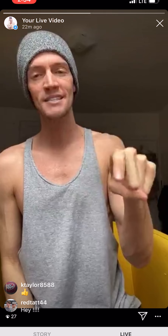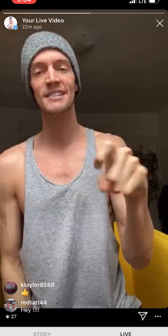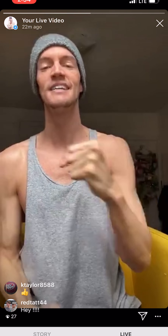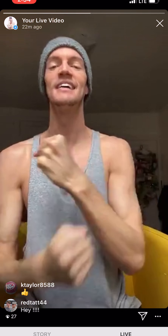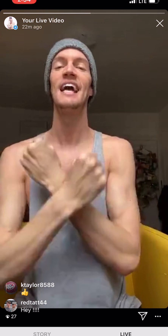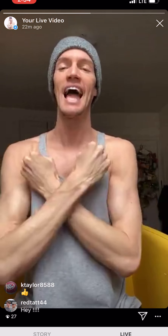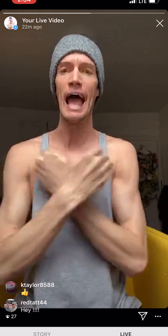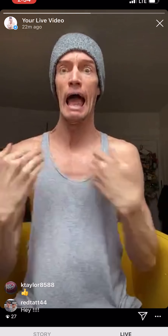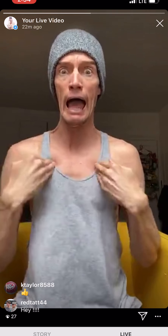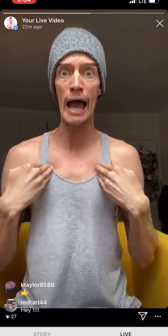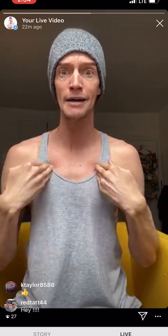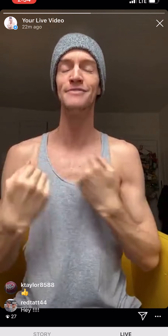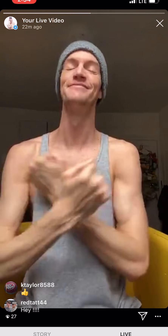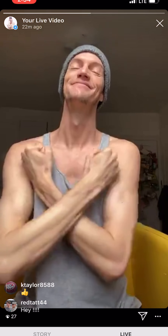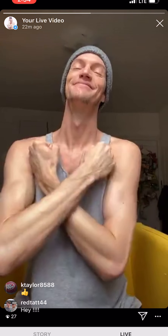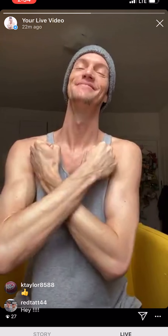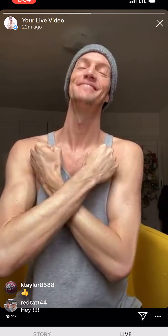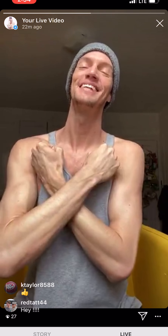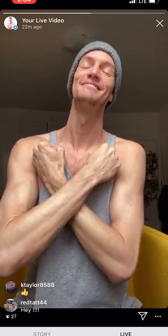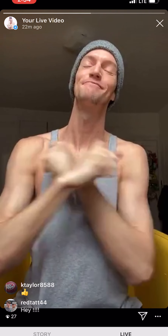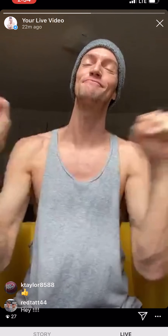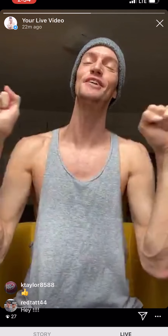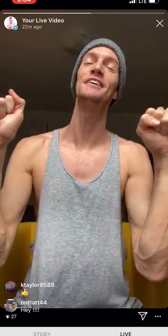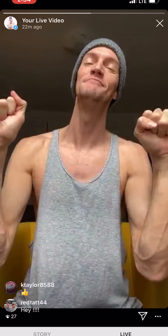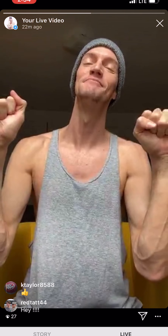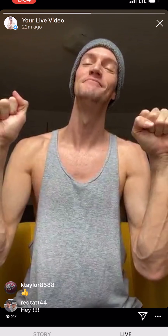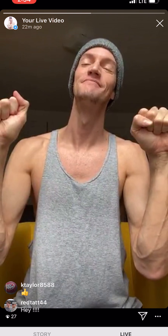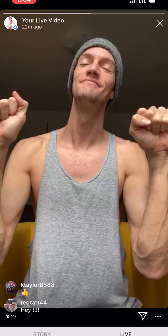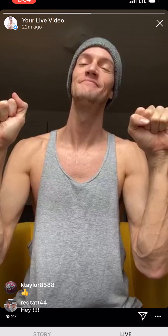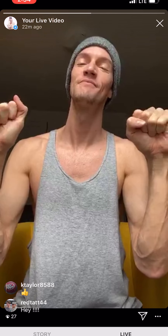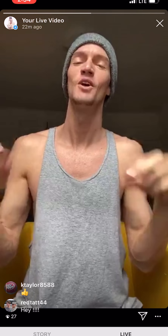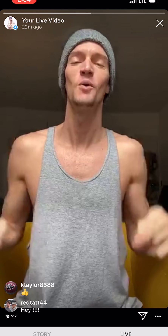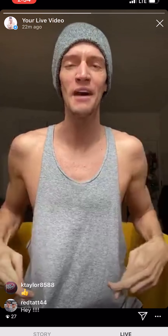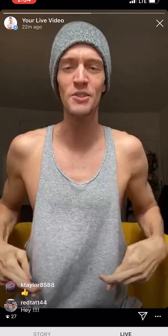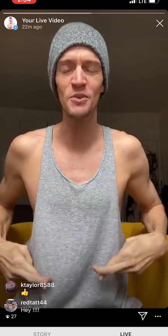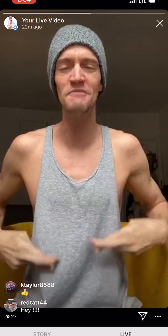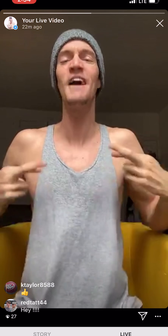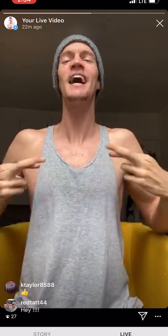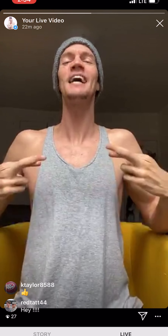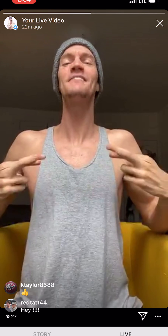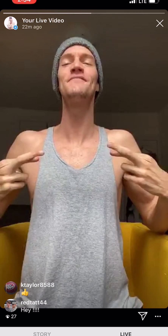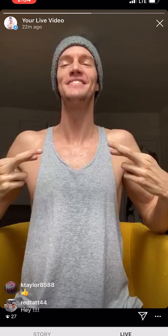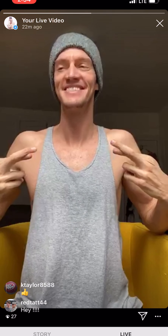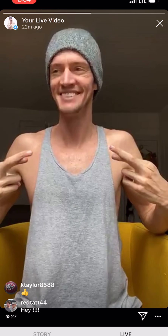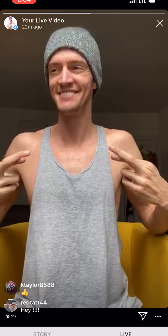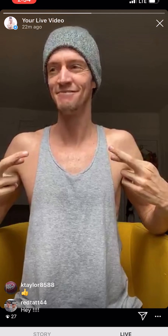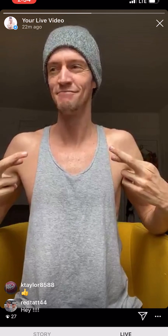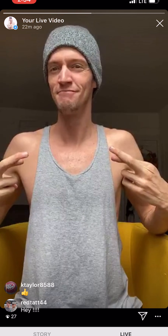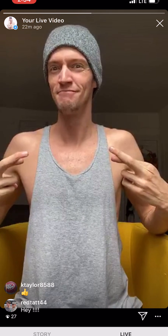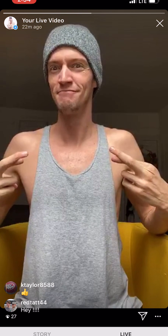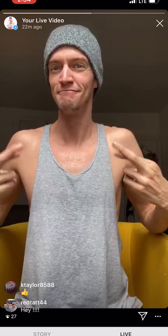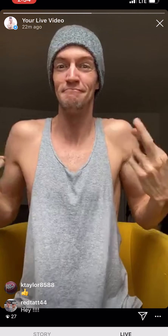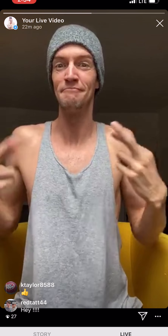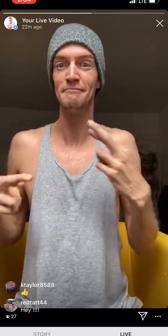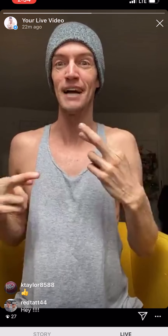have freedom. We have to revive, um,